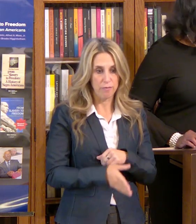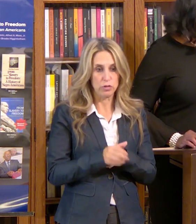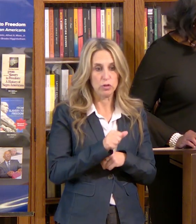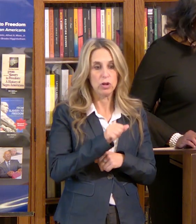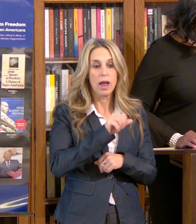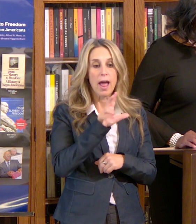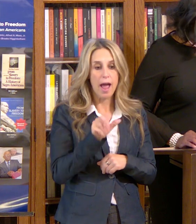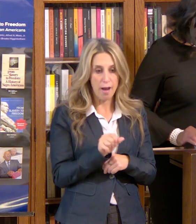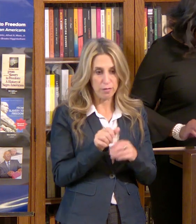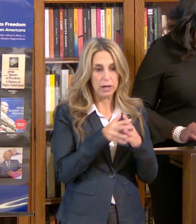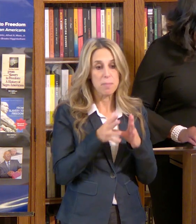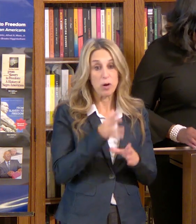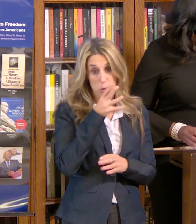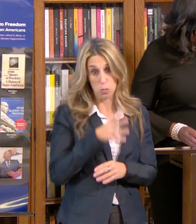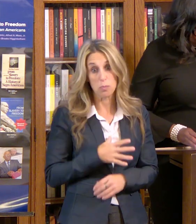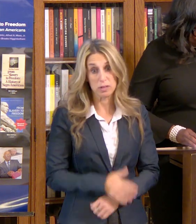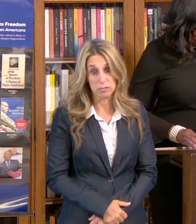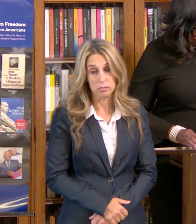African-American